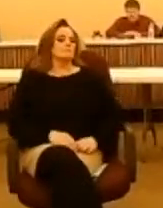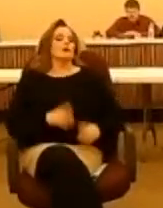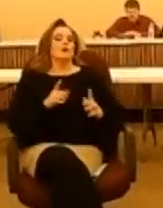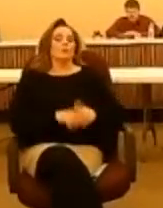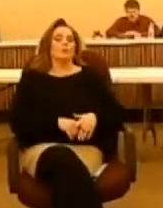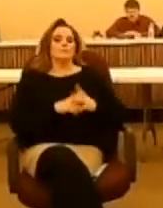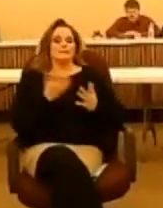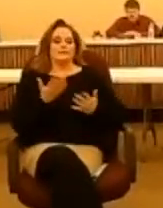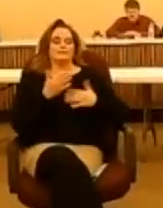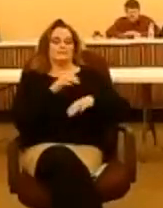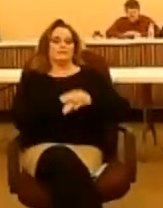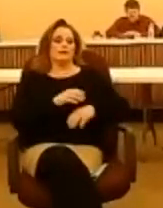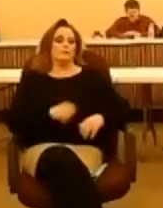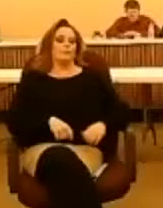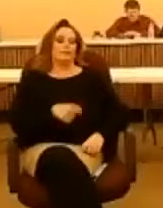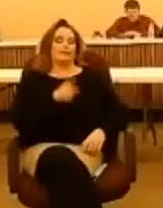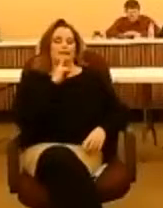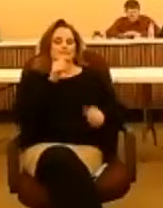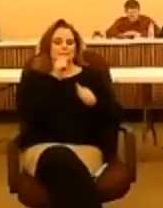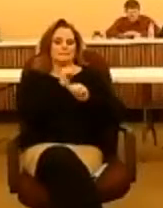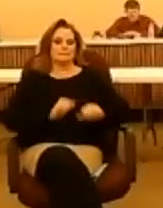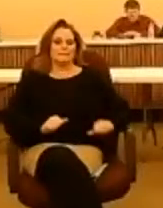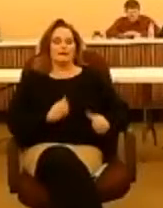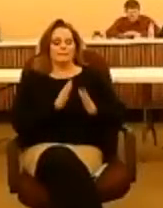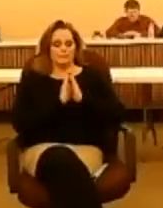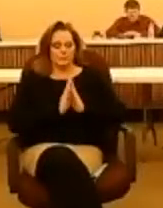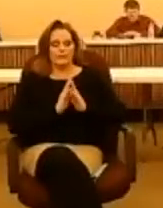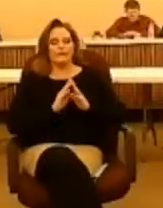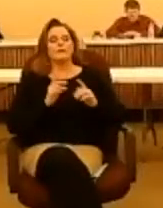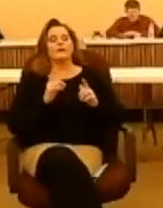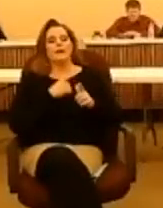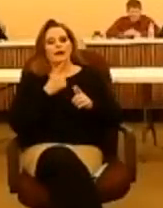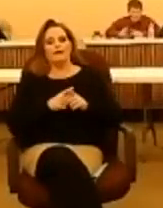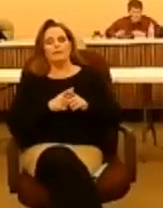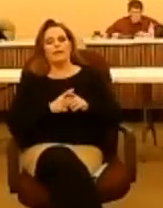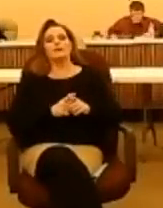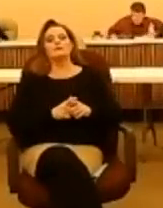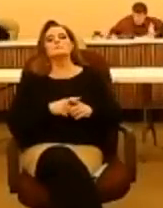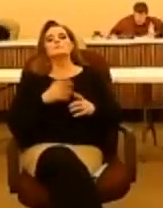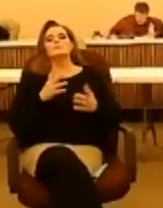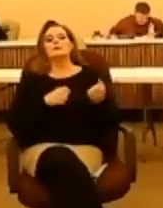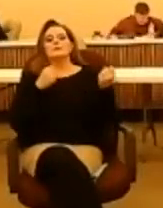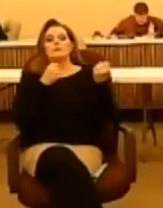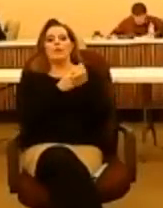begin tonight with a silent prayer, followed by the Pledge of Allegiance to the flag.